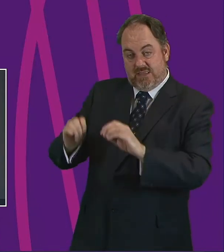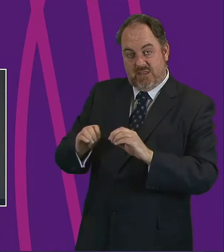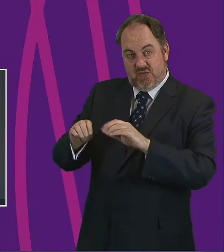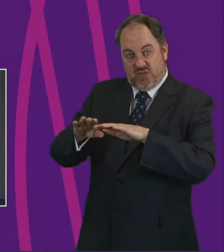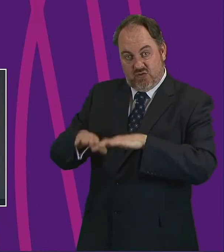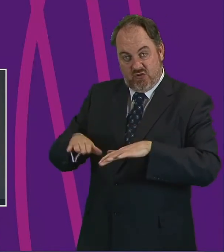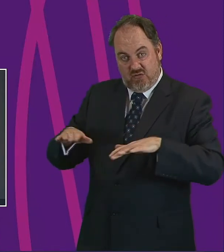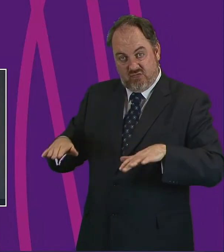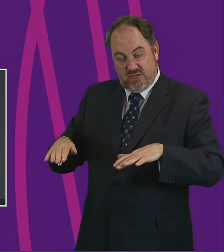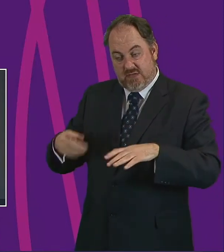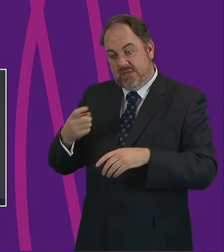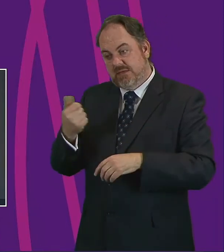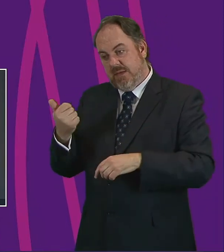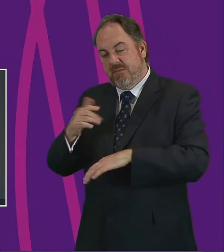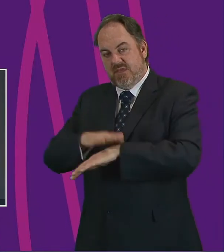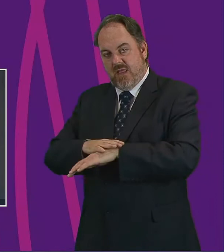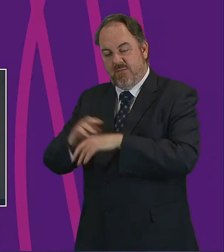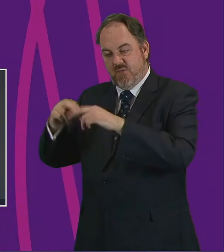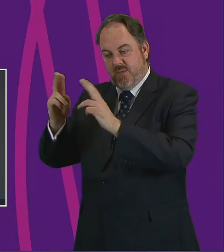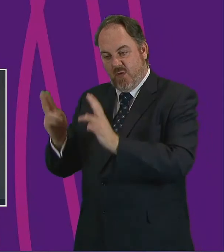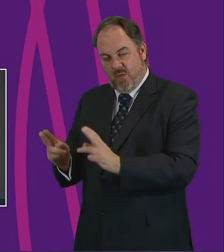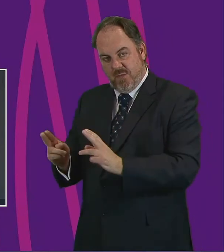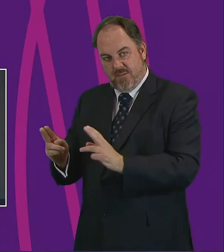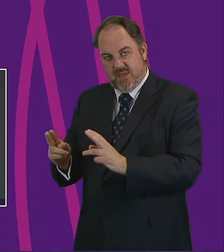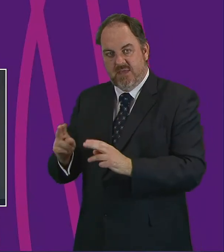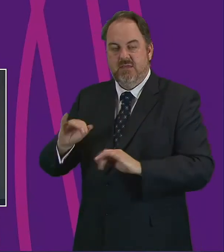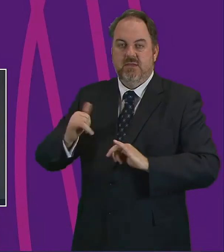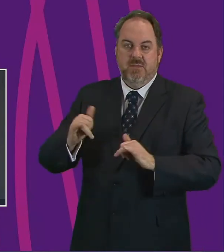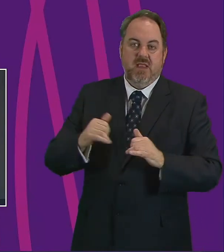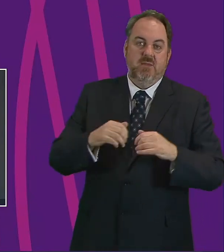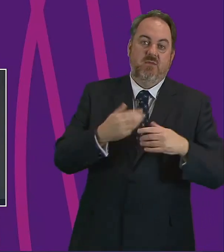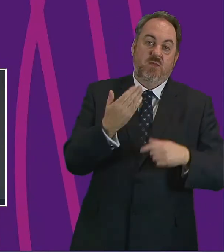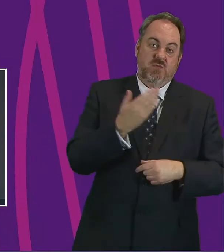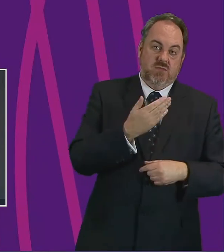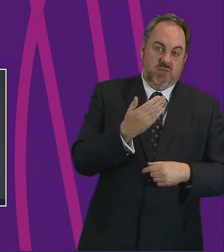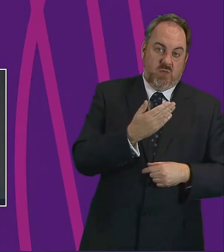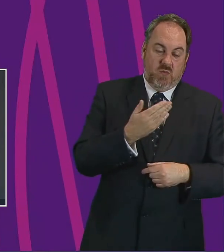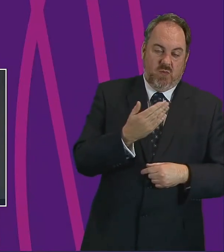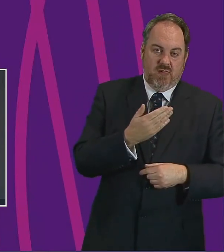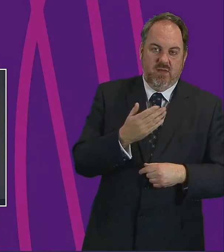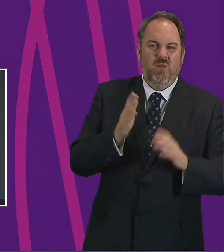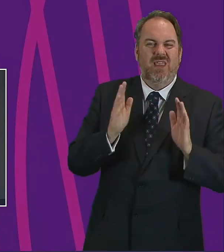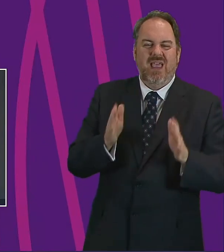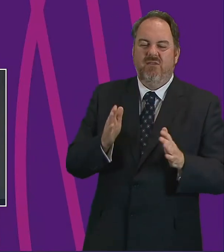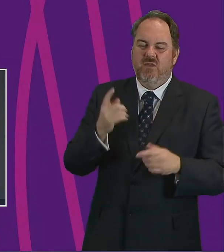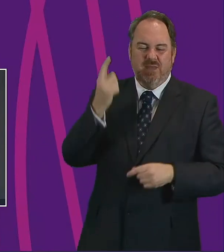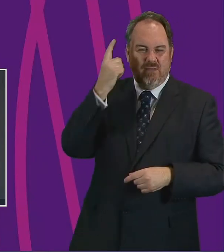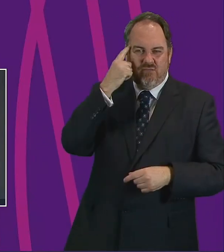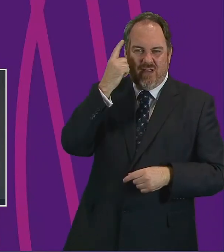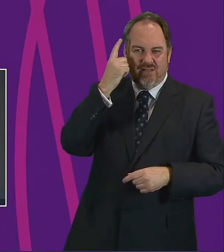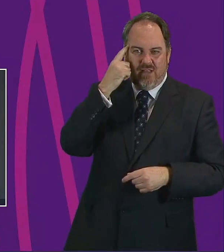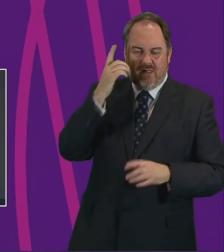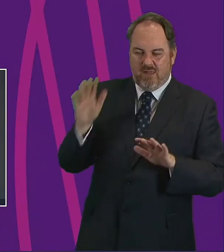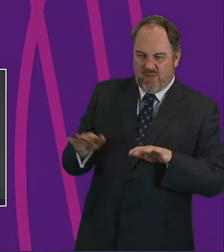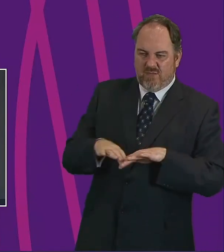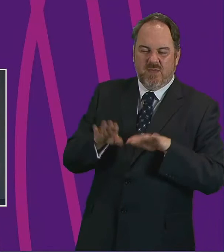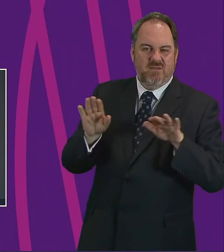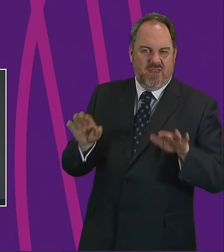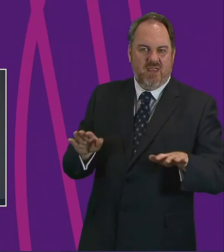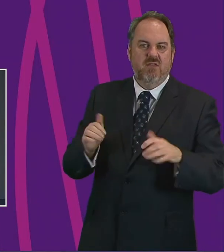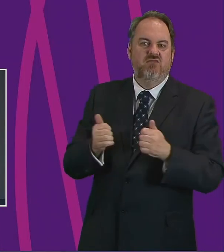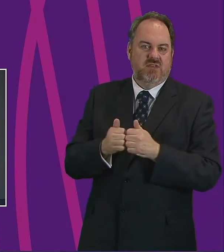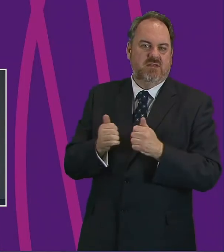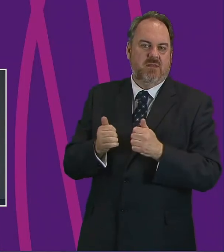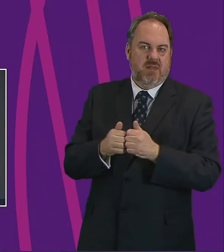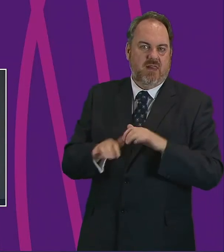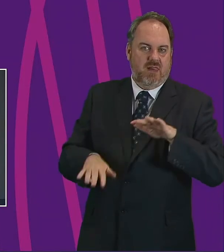require a degree of pragmatism amongst employers, which is commensurate with the route map that the First Minister